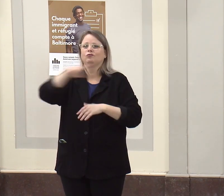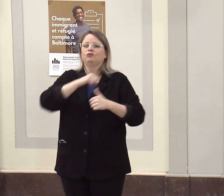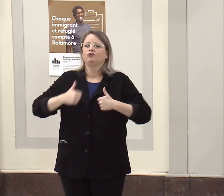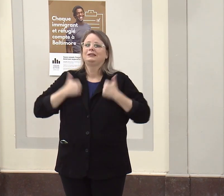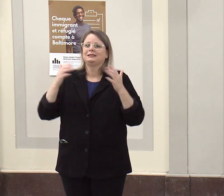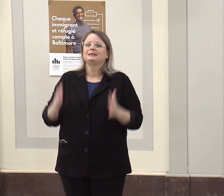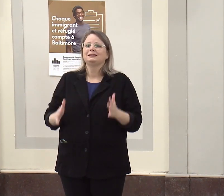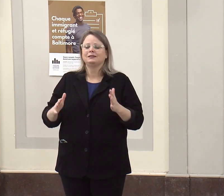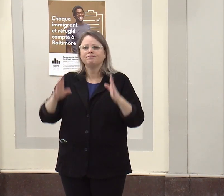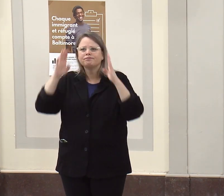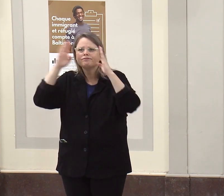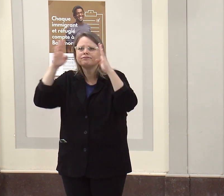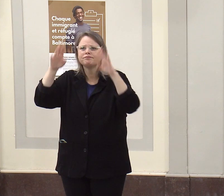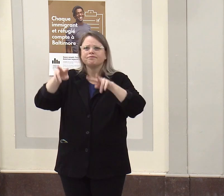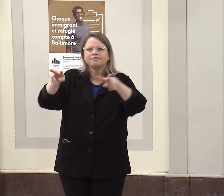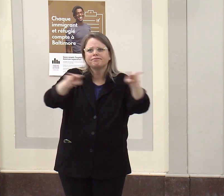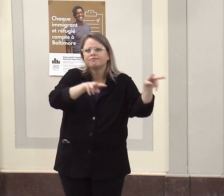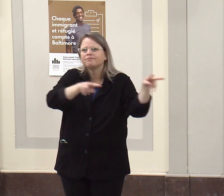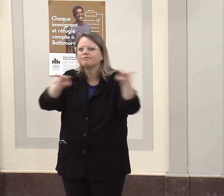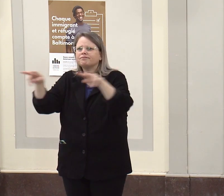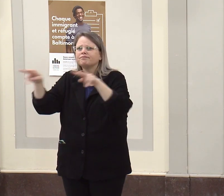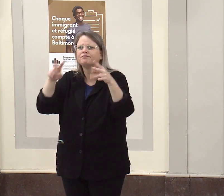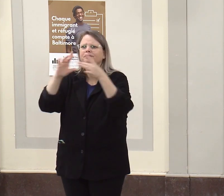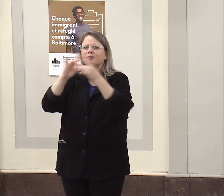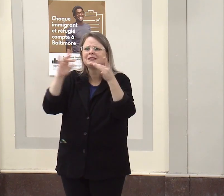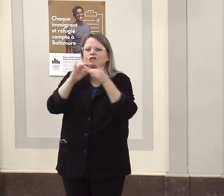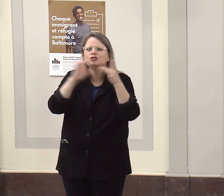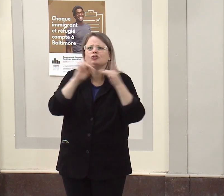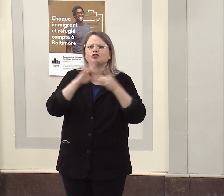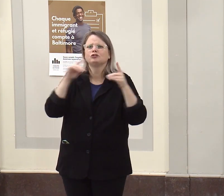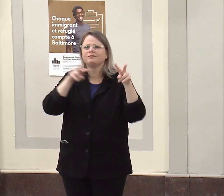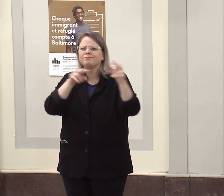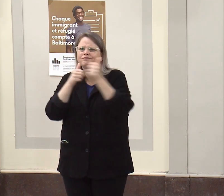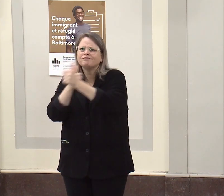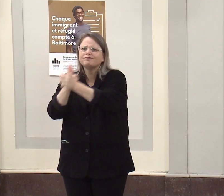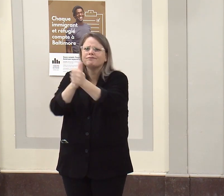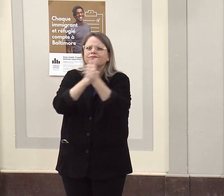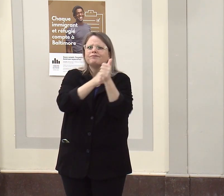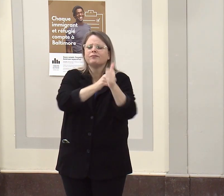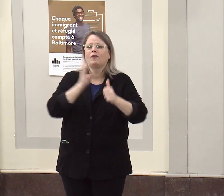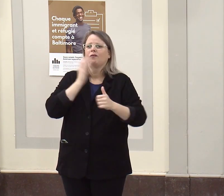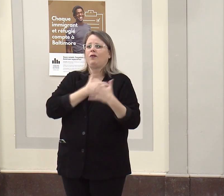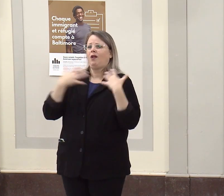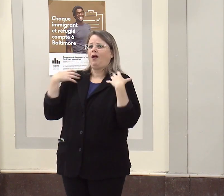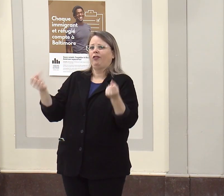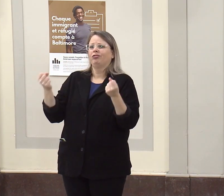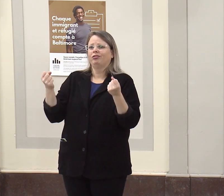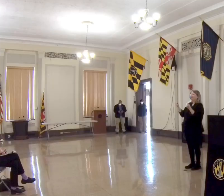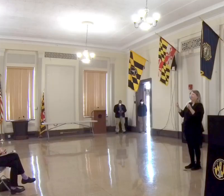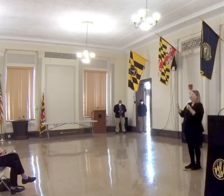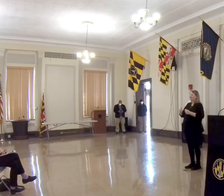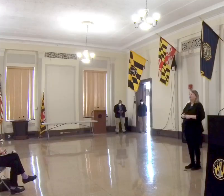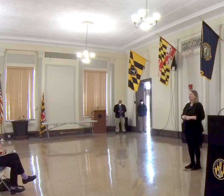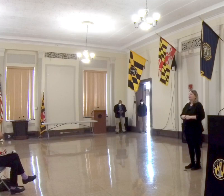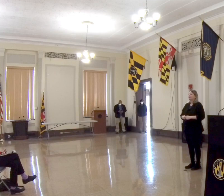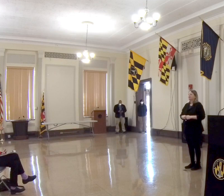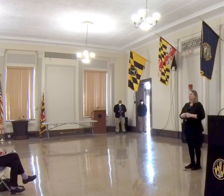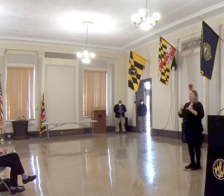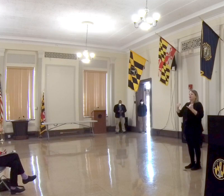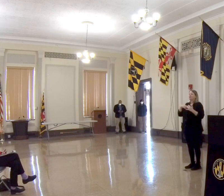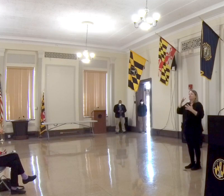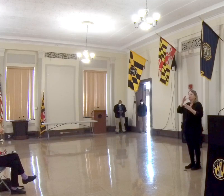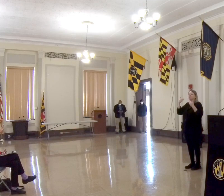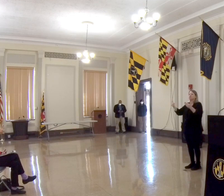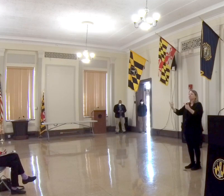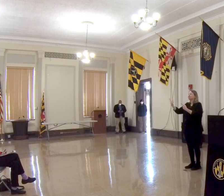attention to the message that's coming from our health professionals. At this time, we'll take some questions. Can we ask the